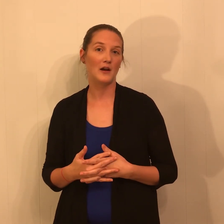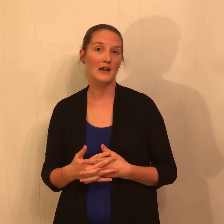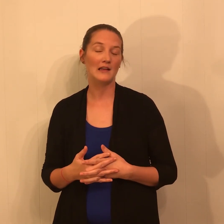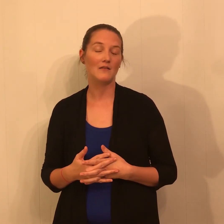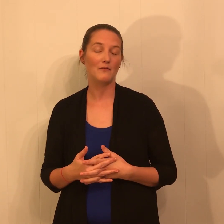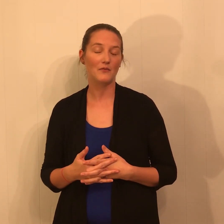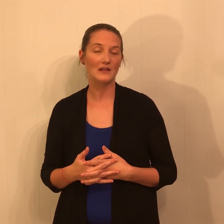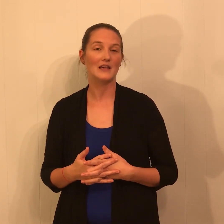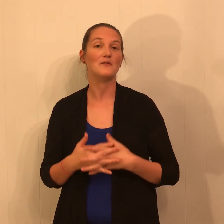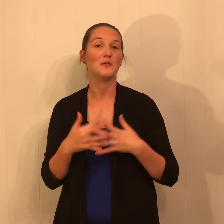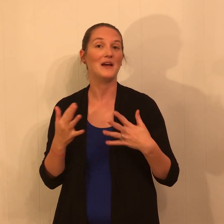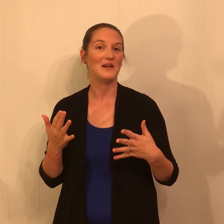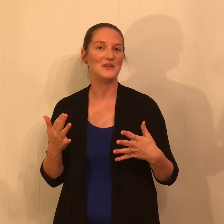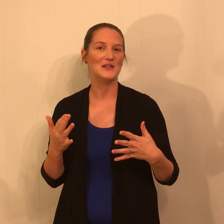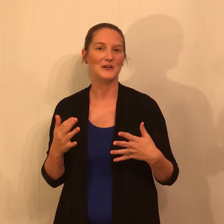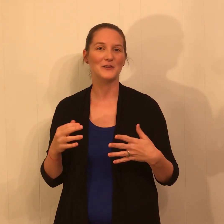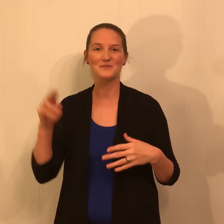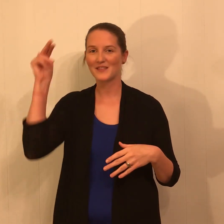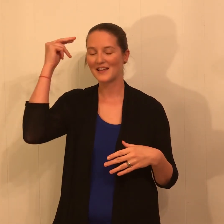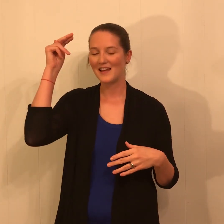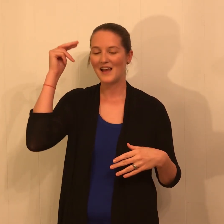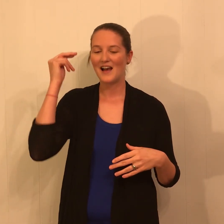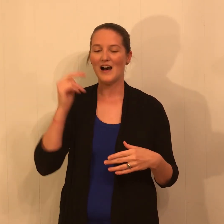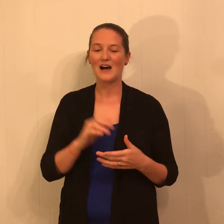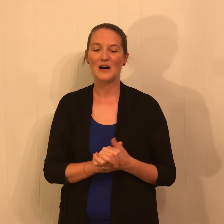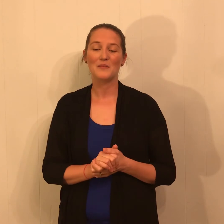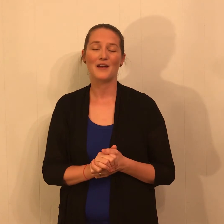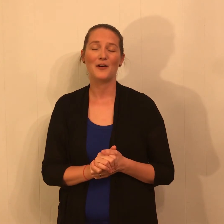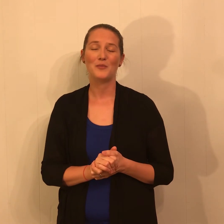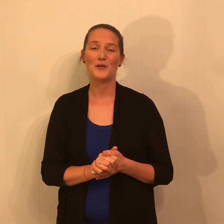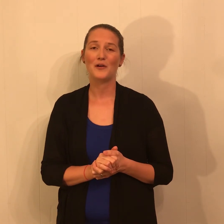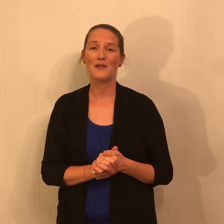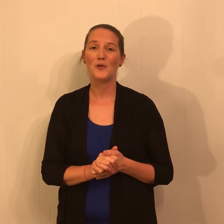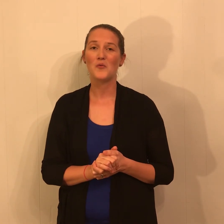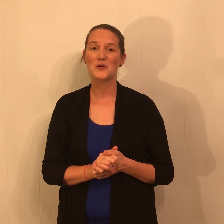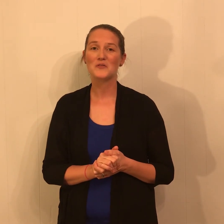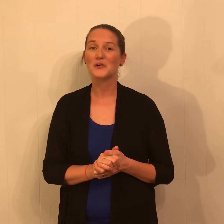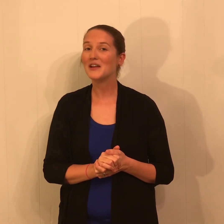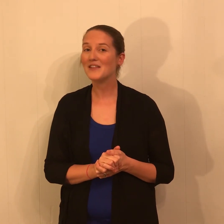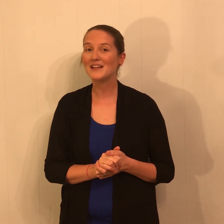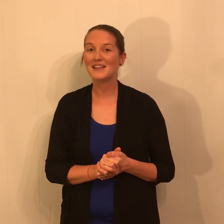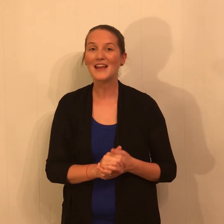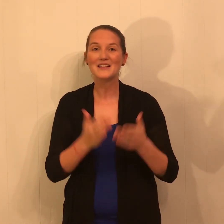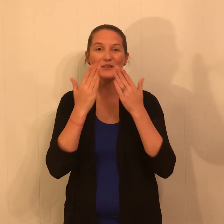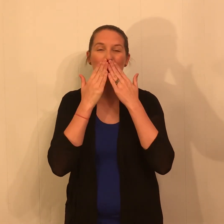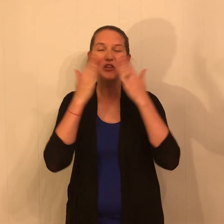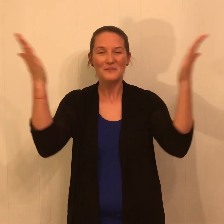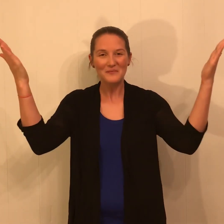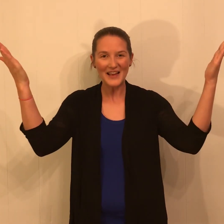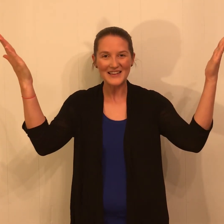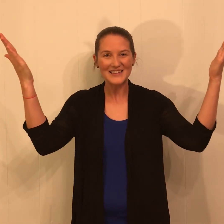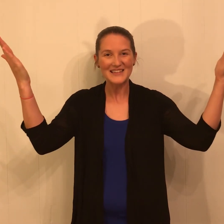friendly for my nephew Tucker. And I hope you all have a wonderful evening. Thanks. Bye.